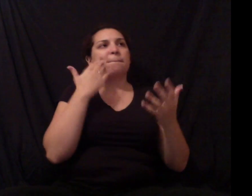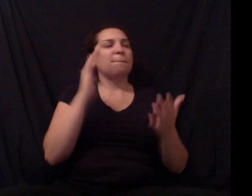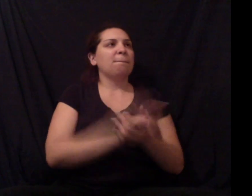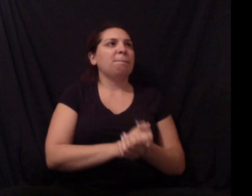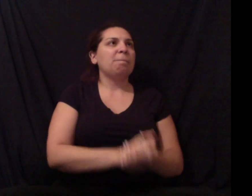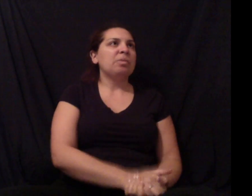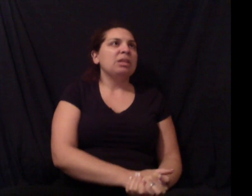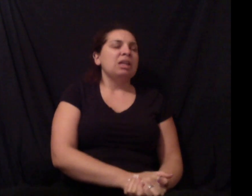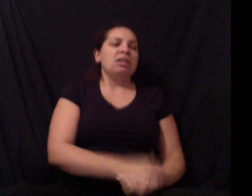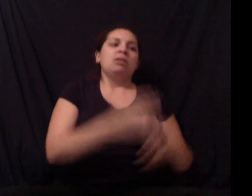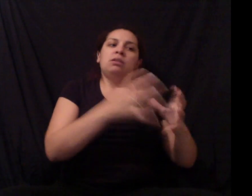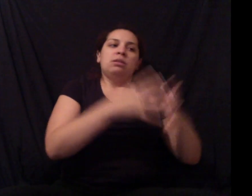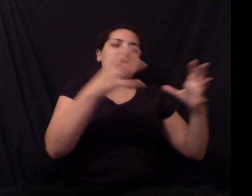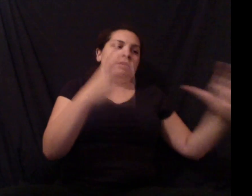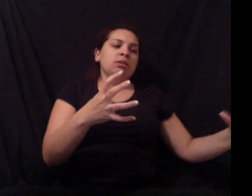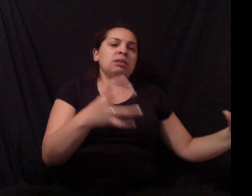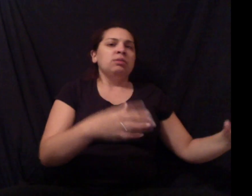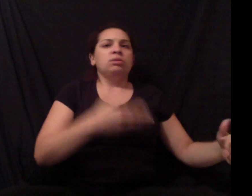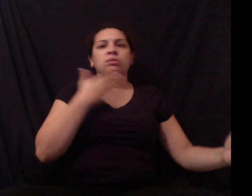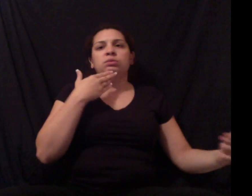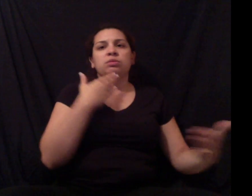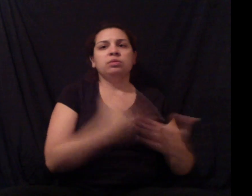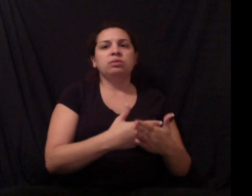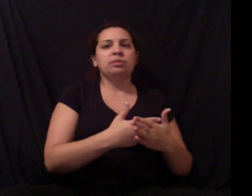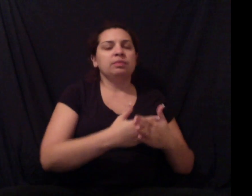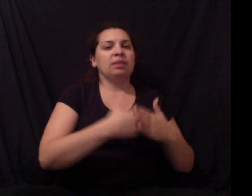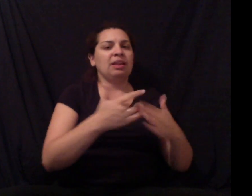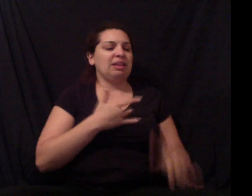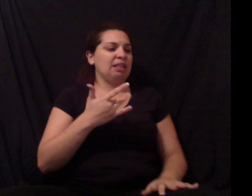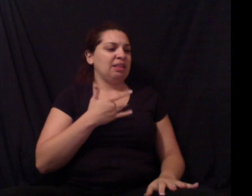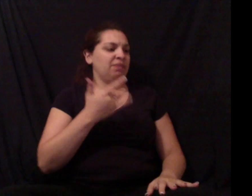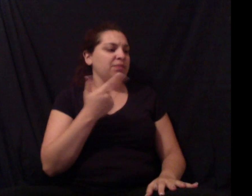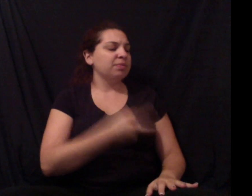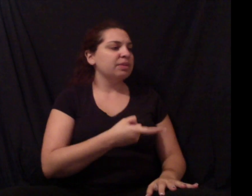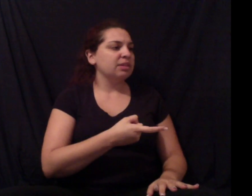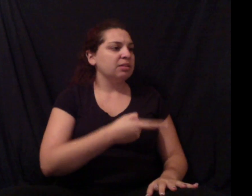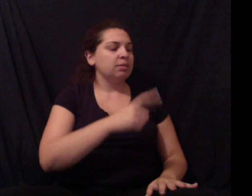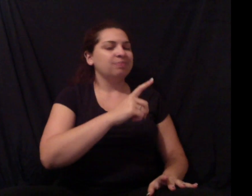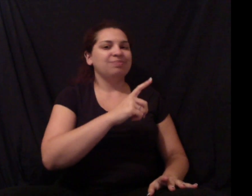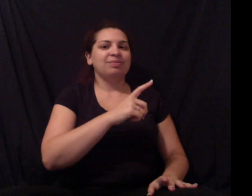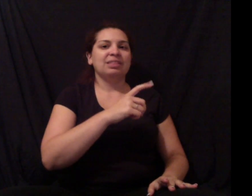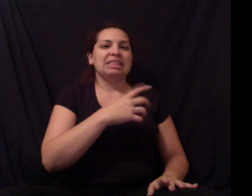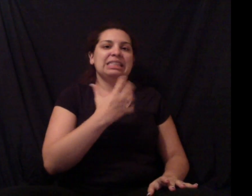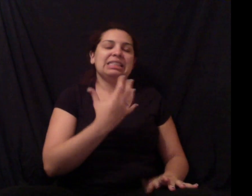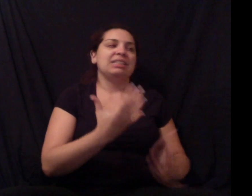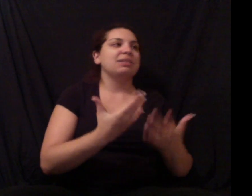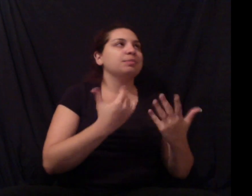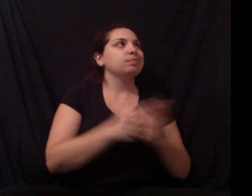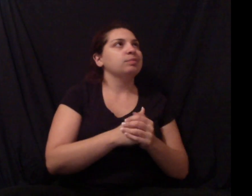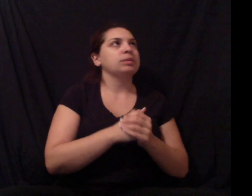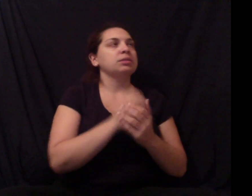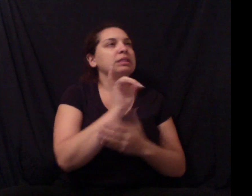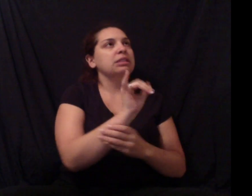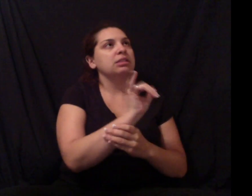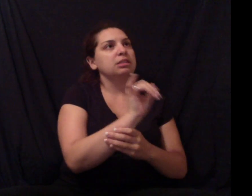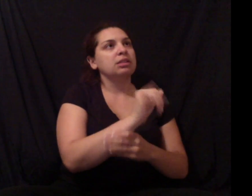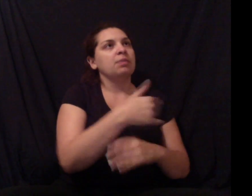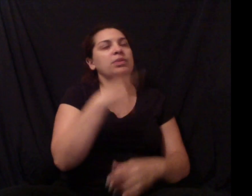know, there's a lot of really good that I still feel about this, but it's kind of like I heard